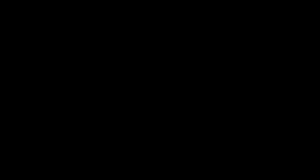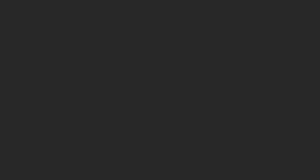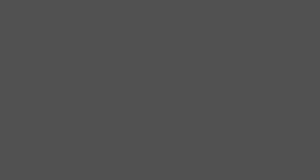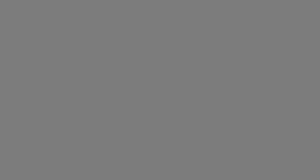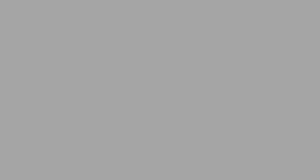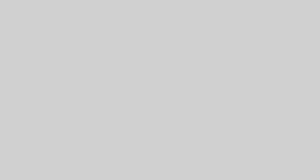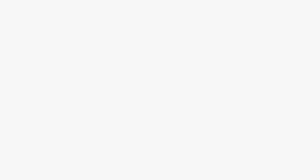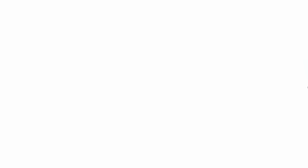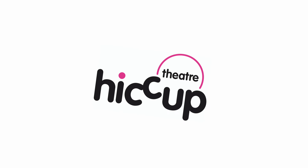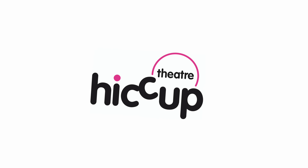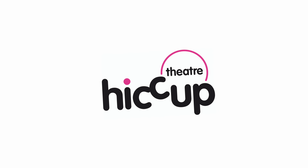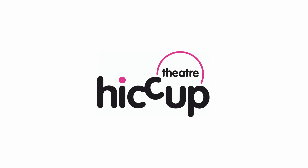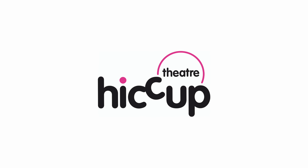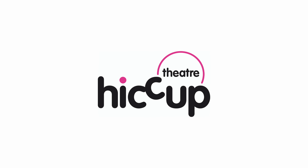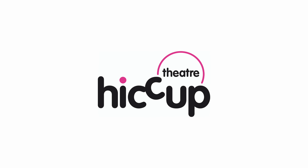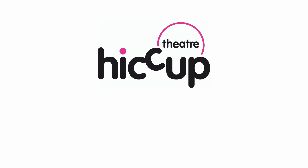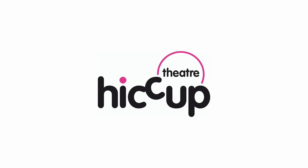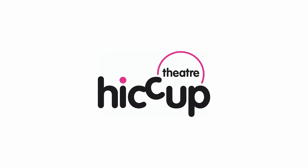Hick!